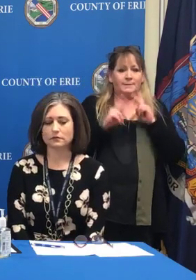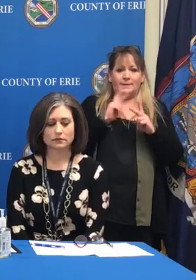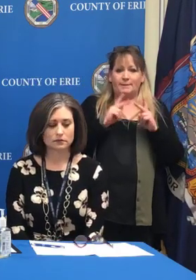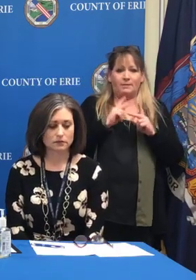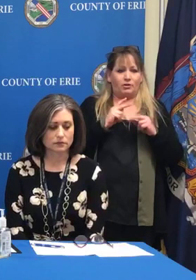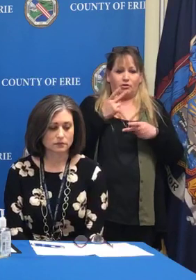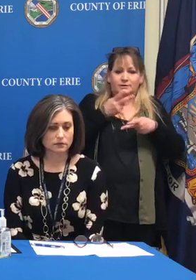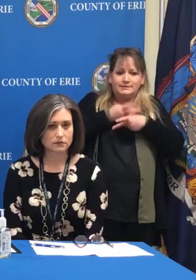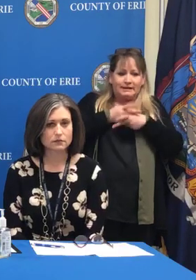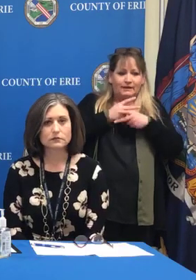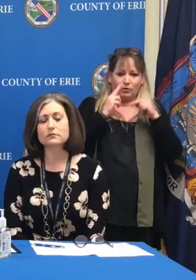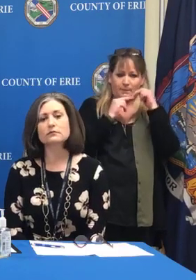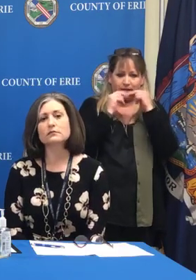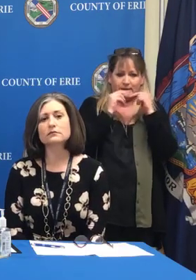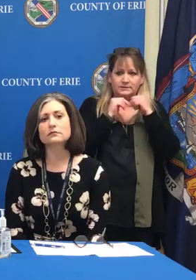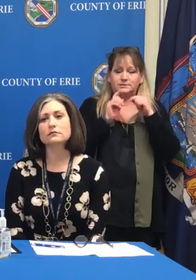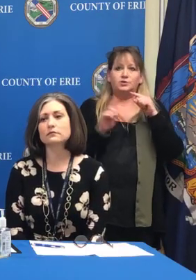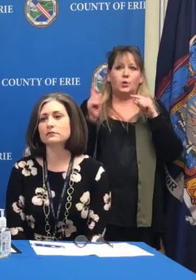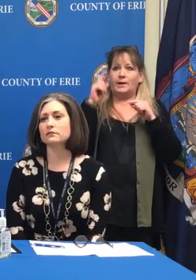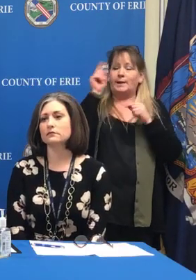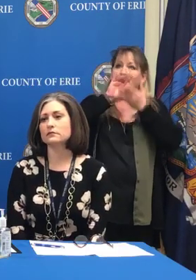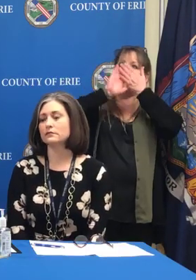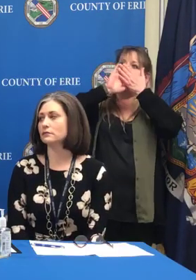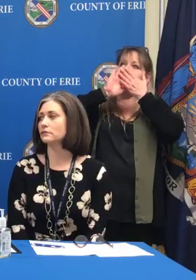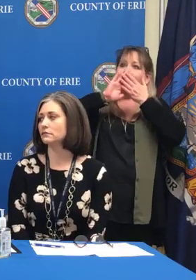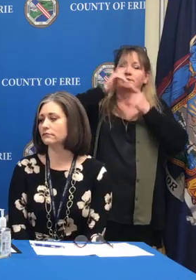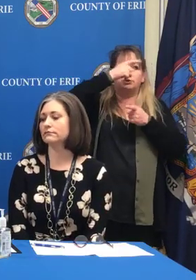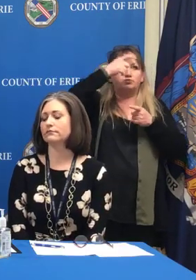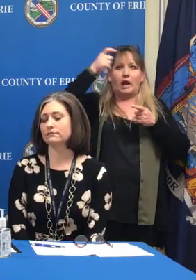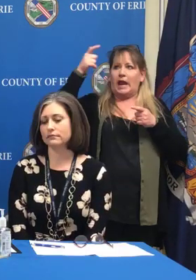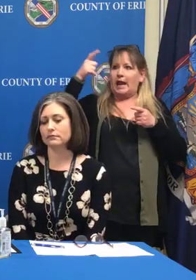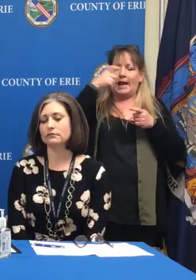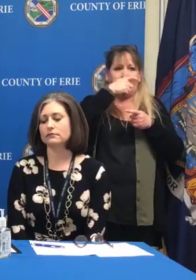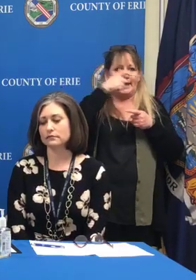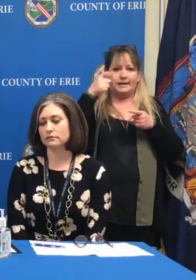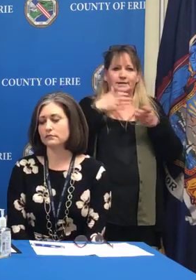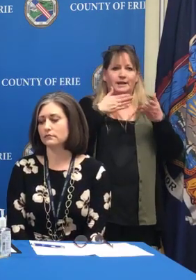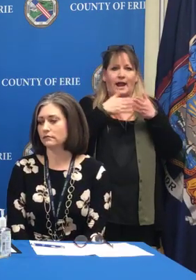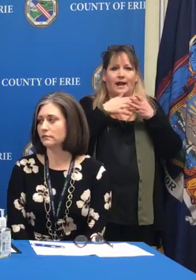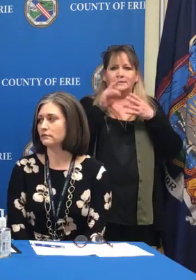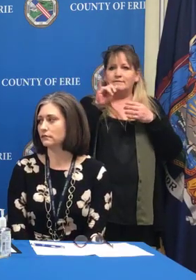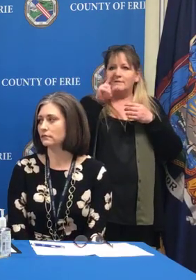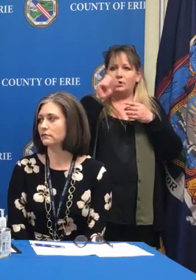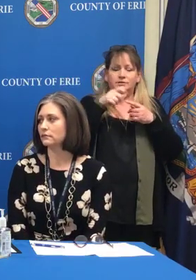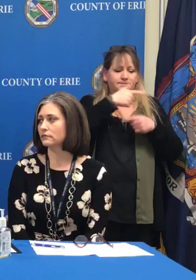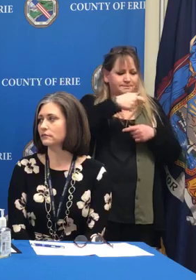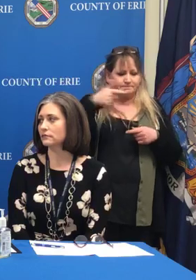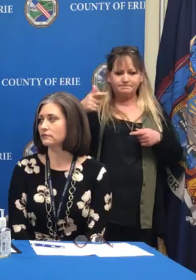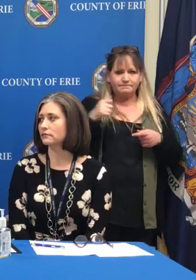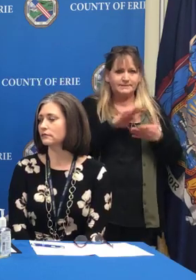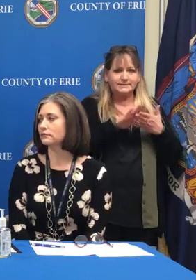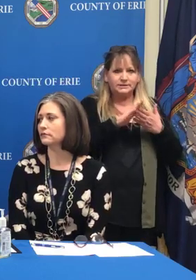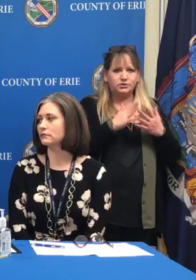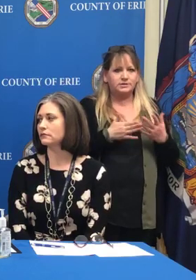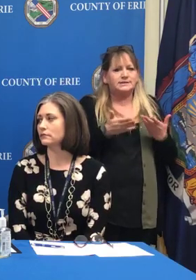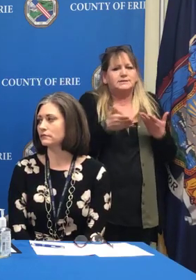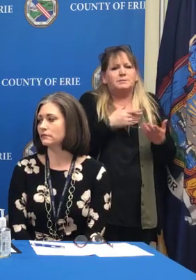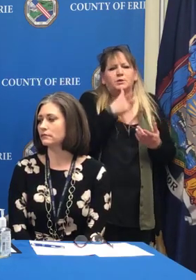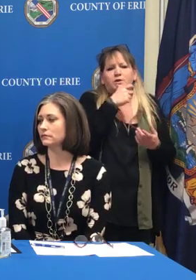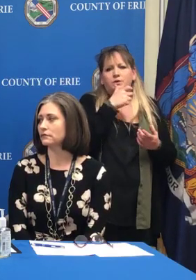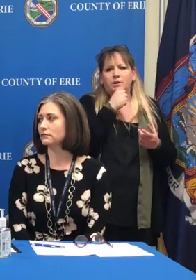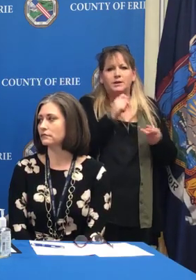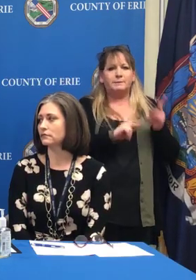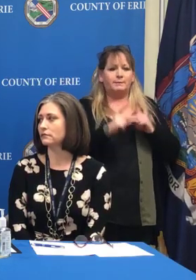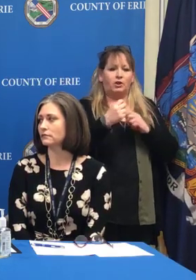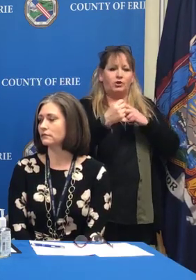grounds who are going up and cleaning the buildings and spraying the antivirus, no matter who it is. People are sending